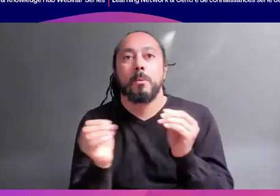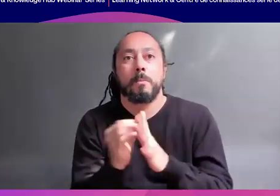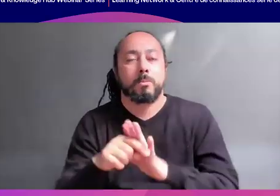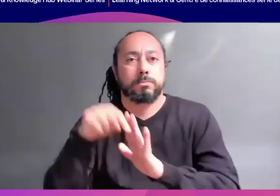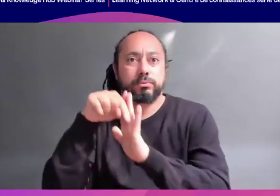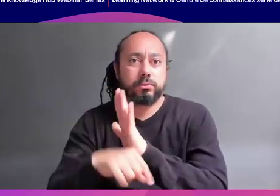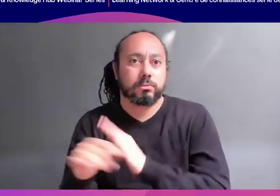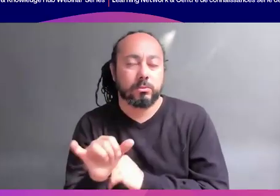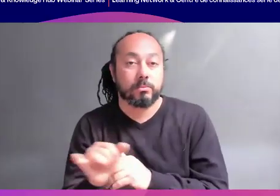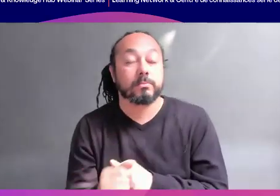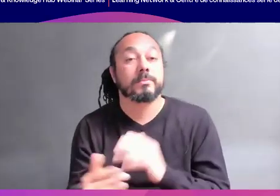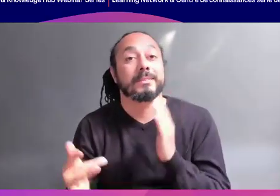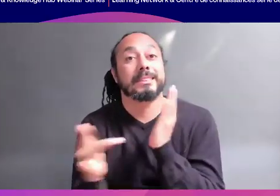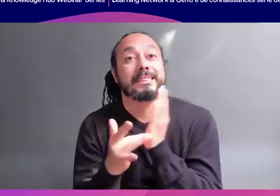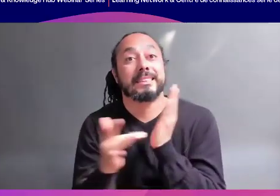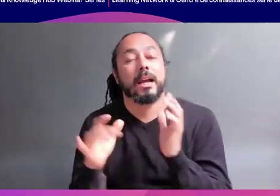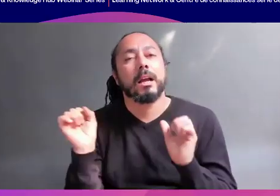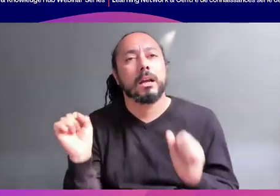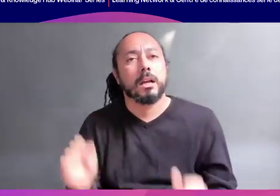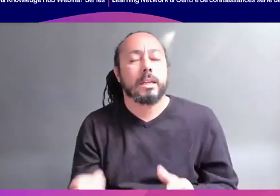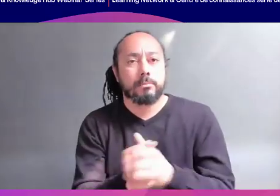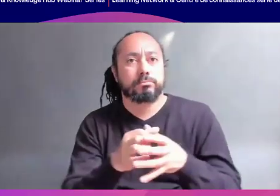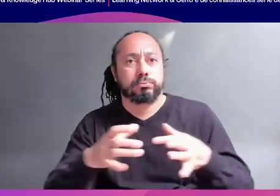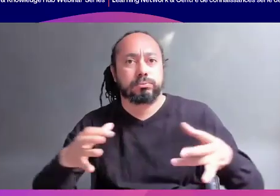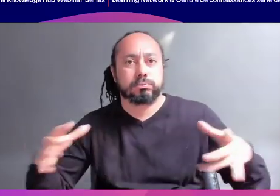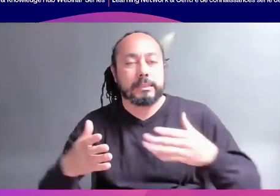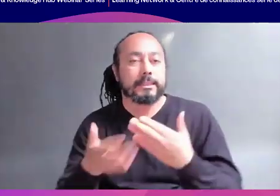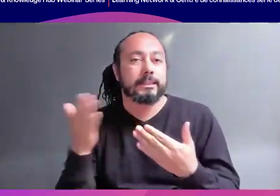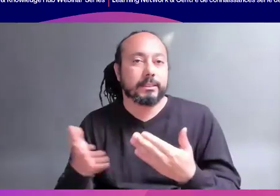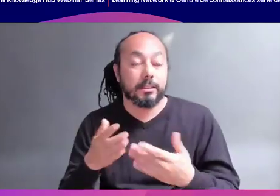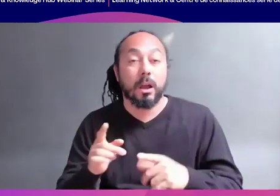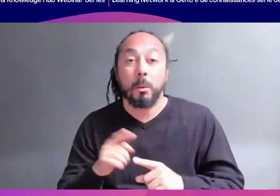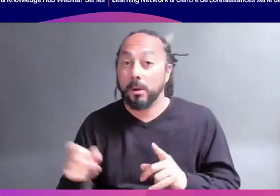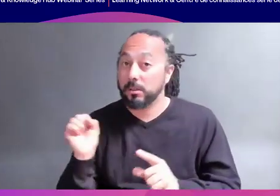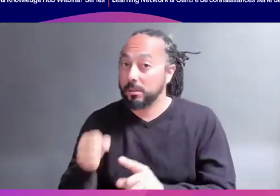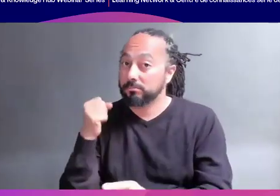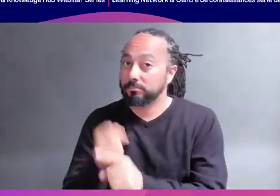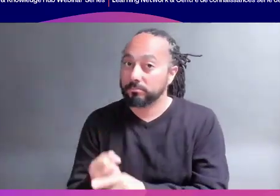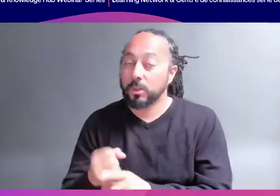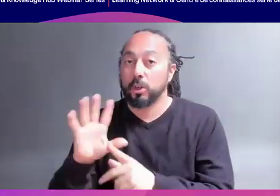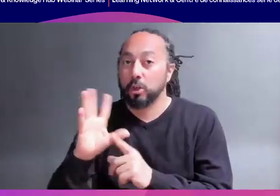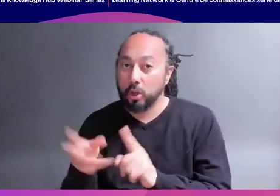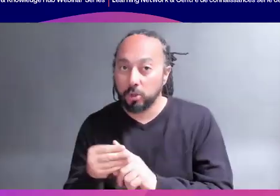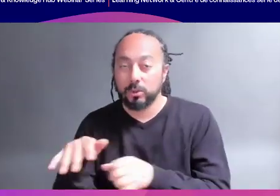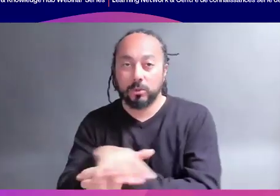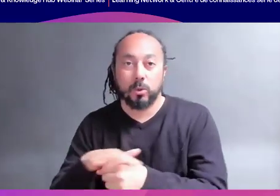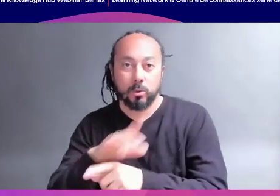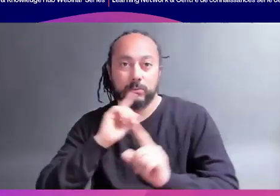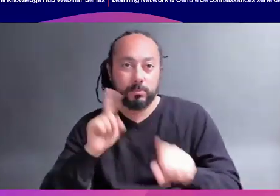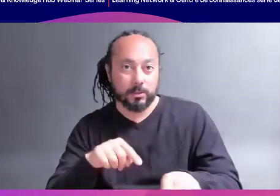So while tech can be easily scaled, this can come at the cost of cultural and local responsiveness. So for